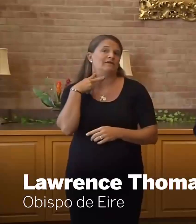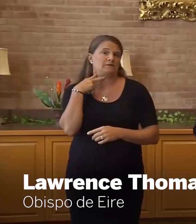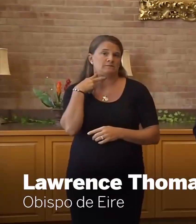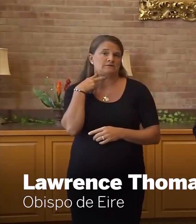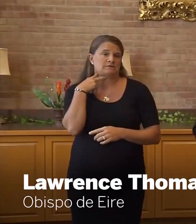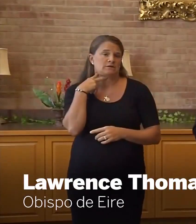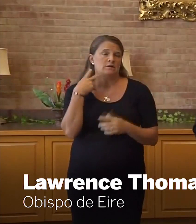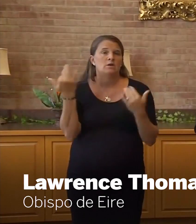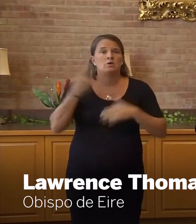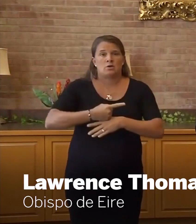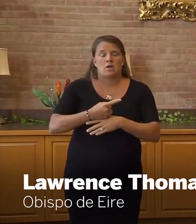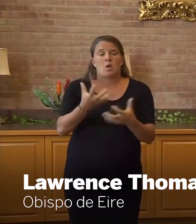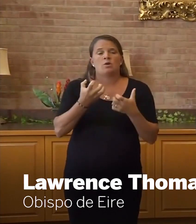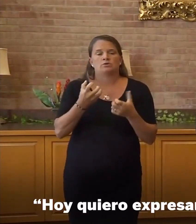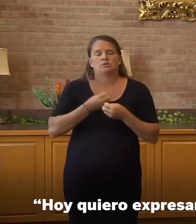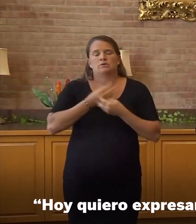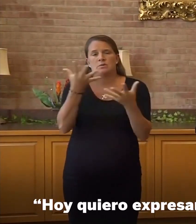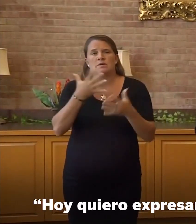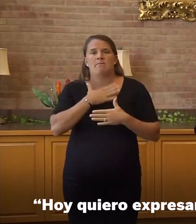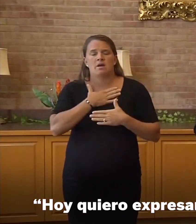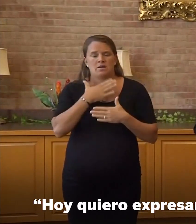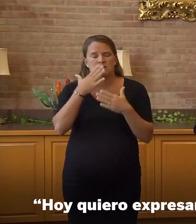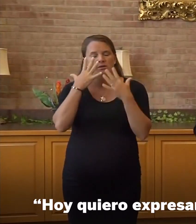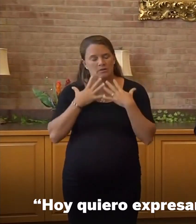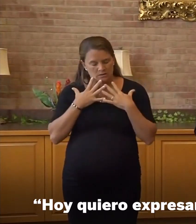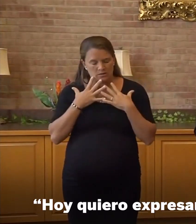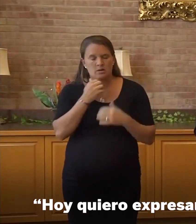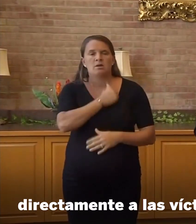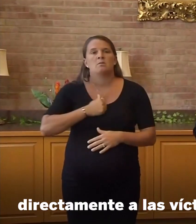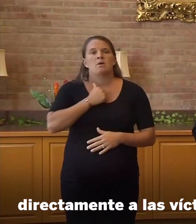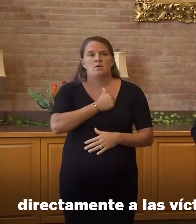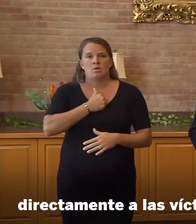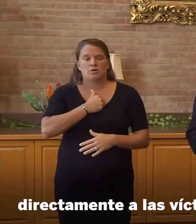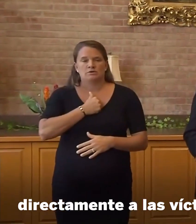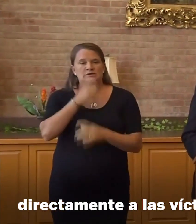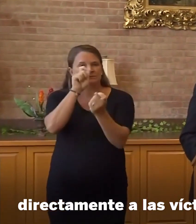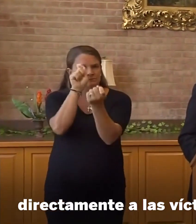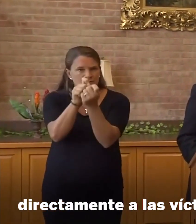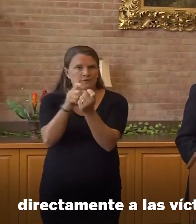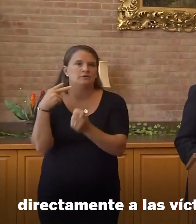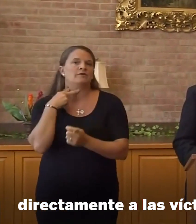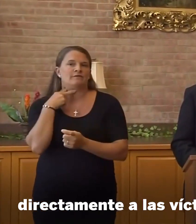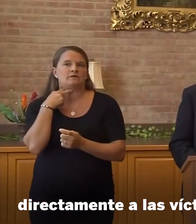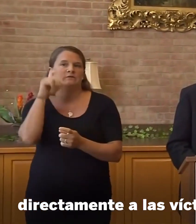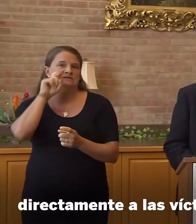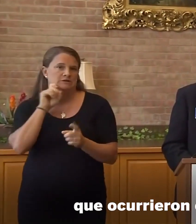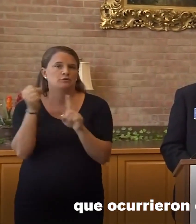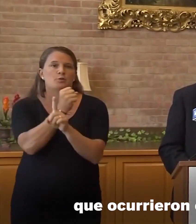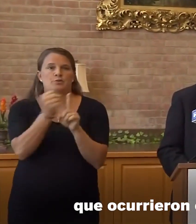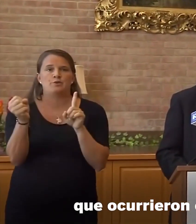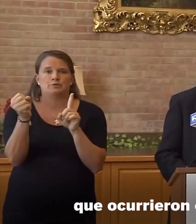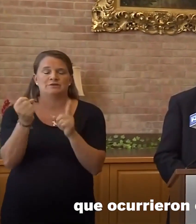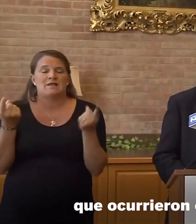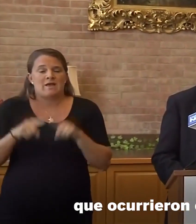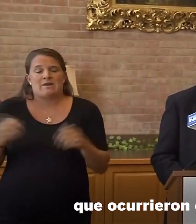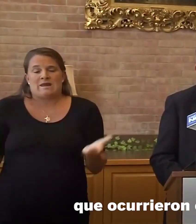And today, I want to express my sorrow and apologize directly to the victims of sexual abuse that